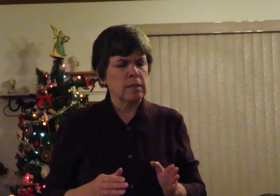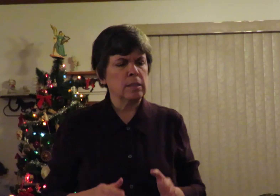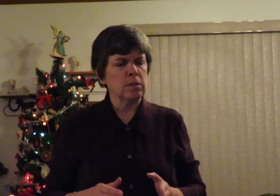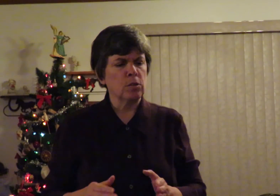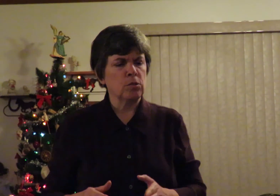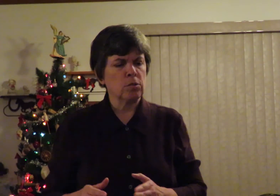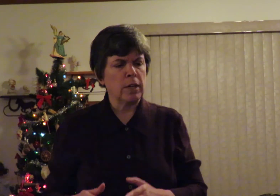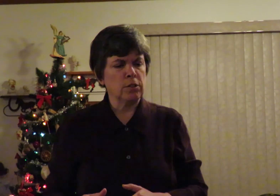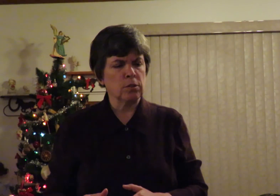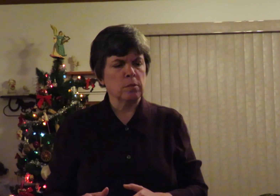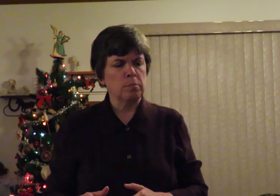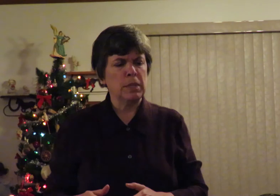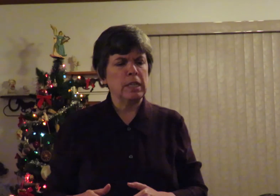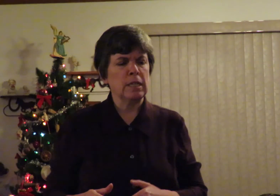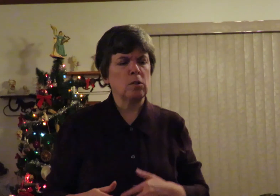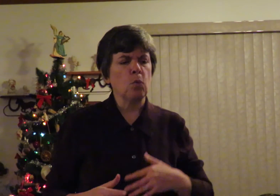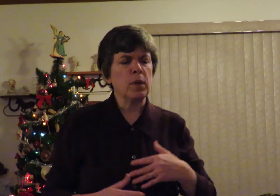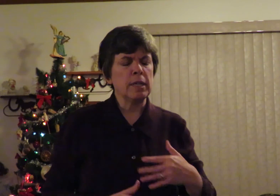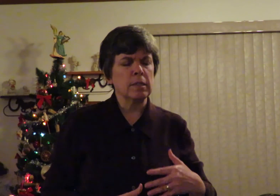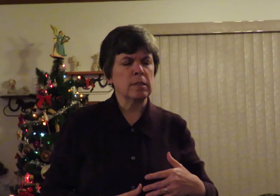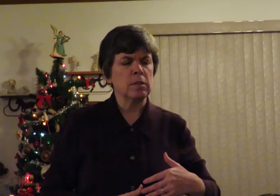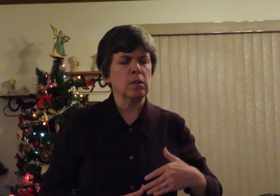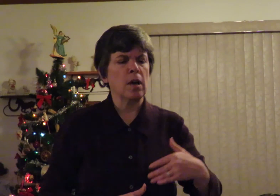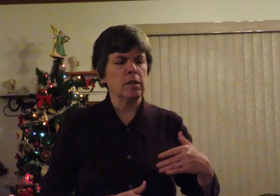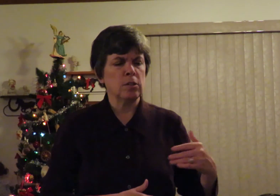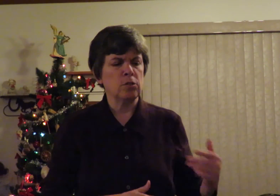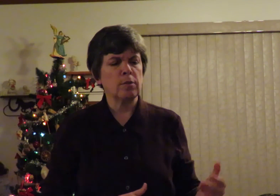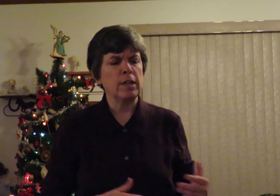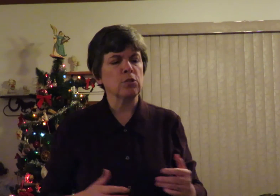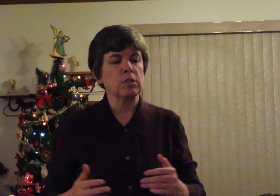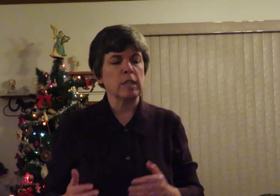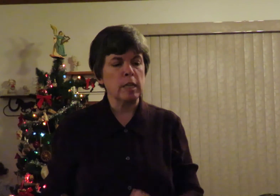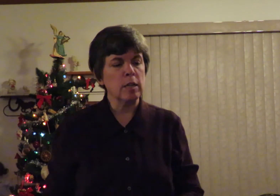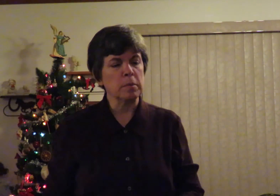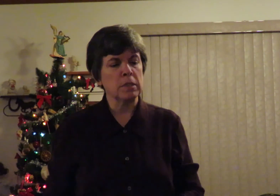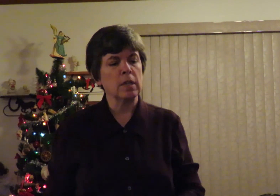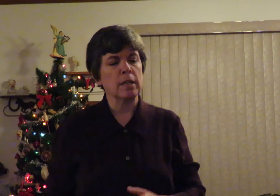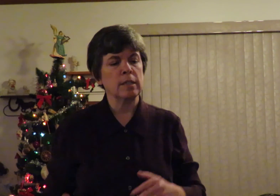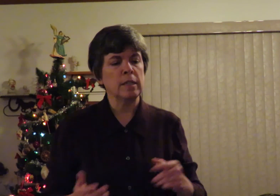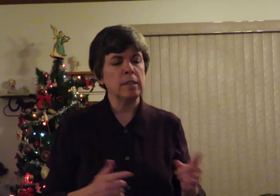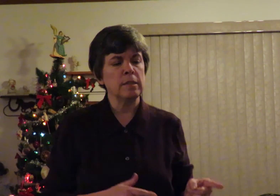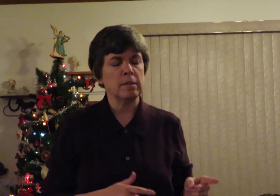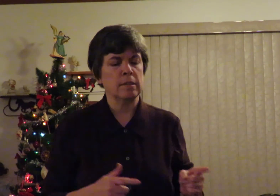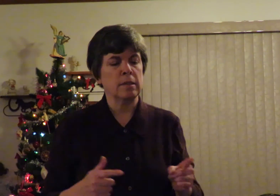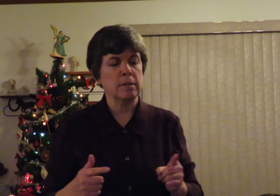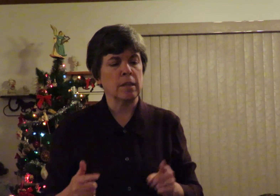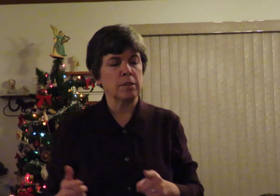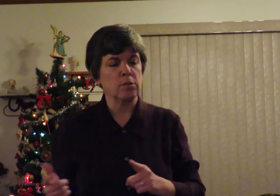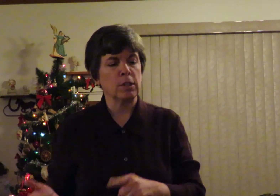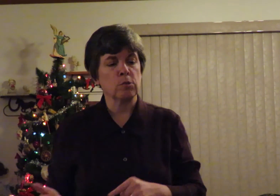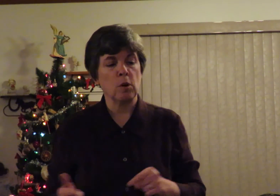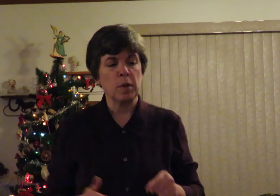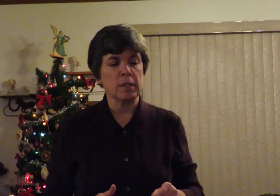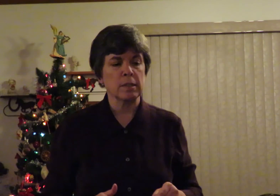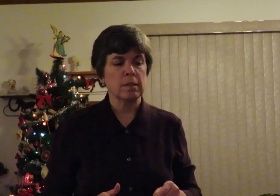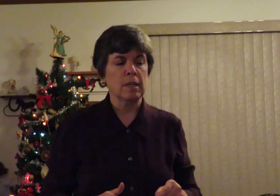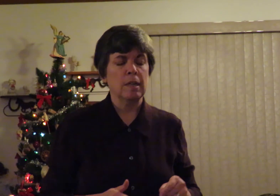is no stranger, meaning our weakness is not a stranger to him. It's not that's not the stranger to our weakness.